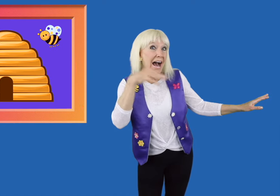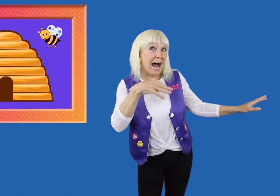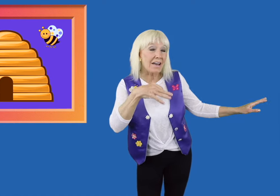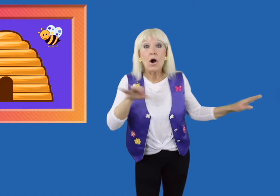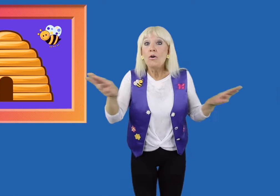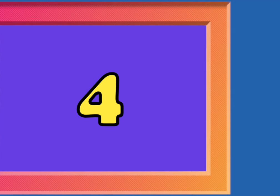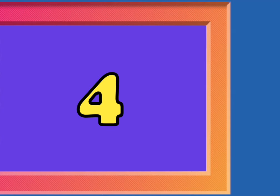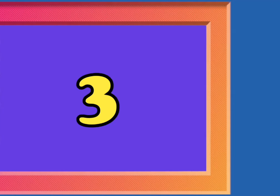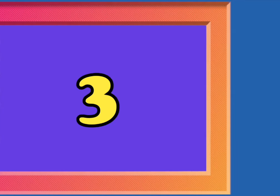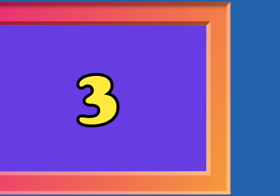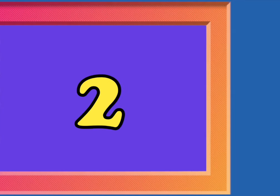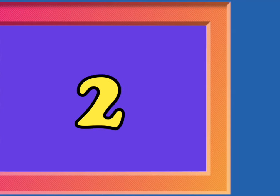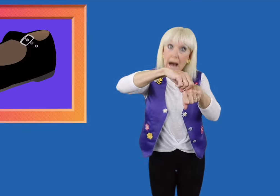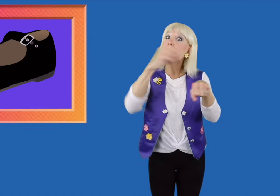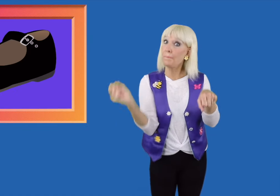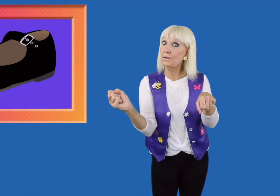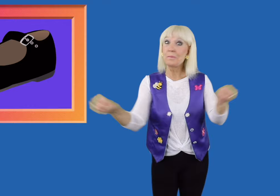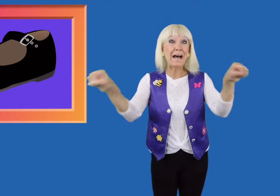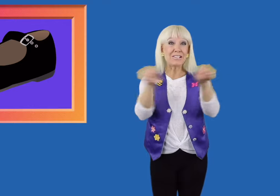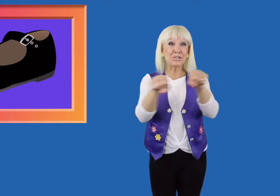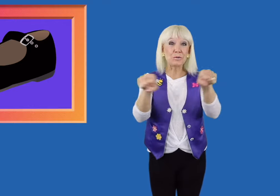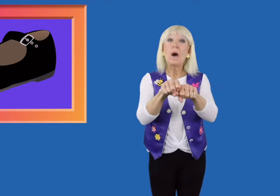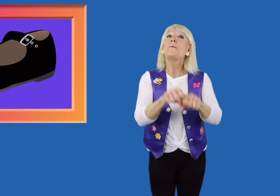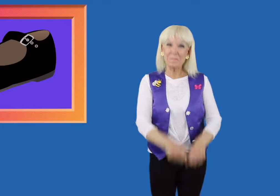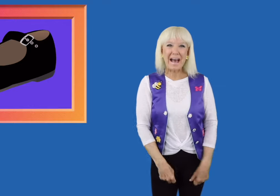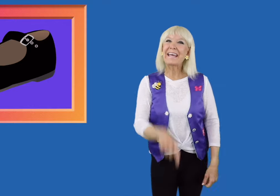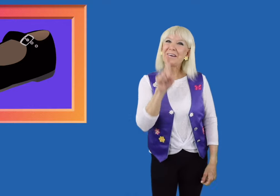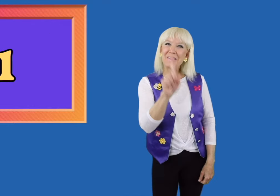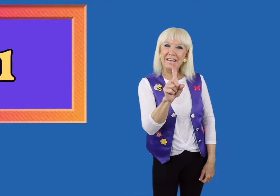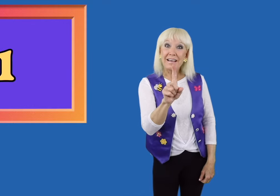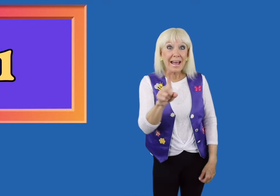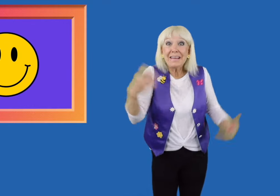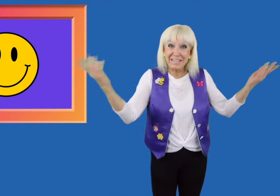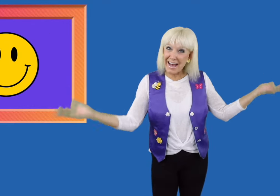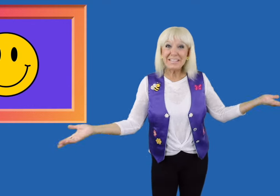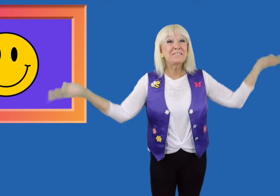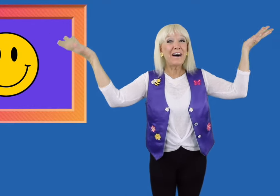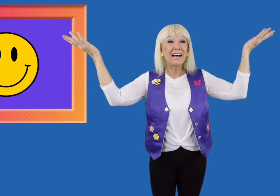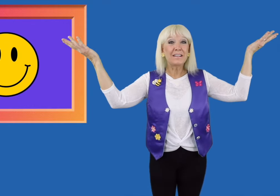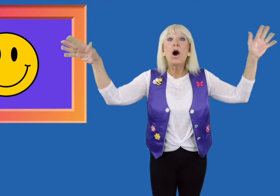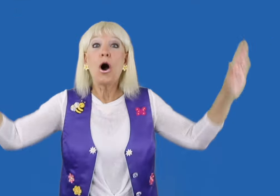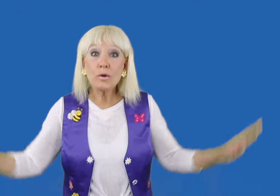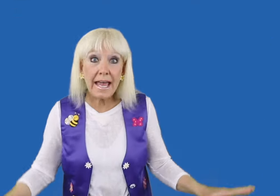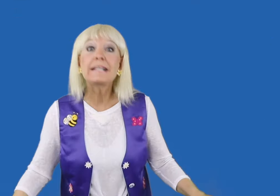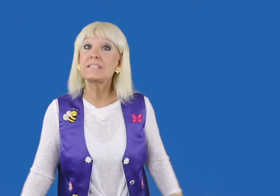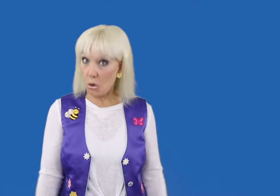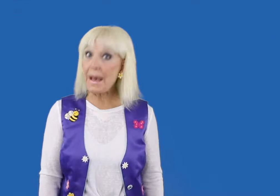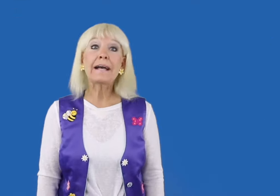a hive. 4, 3, 2, unbuckle my shoe. We're back at 1. Hey, we're having fun. Okay, let's go back